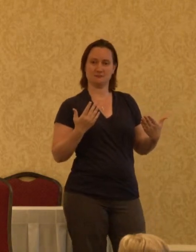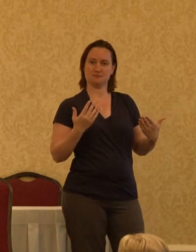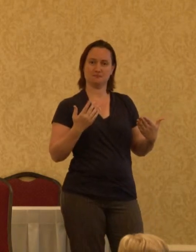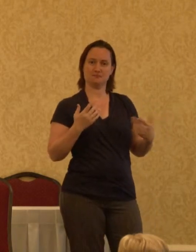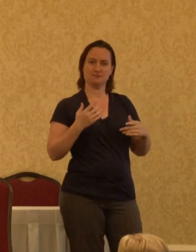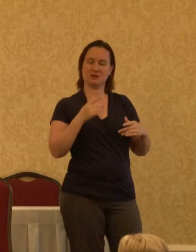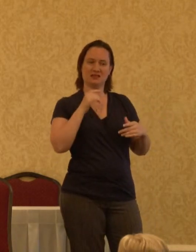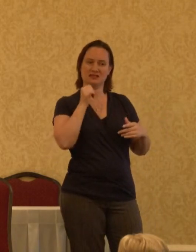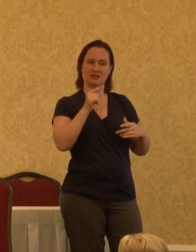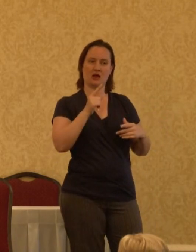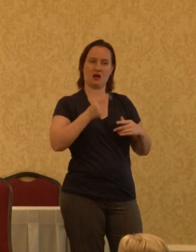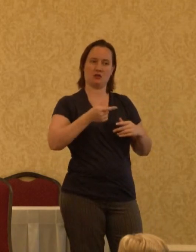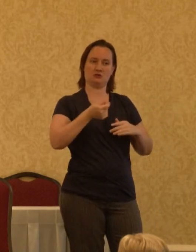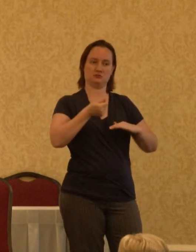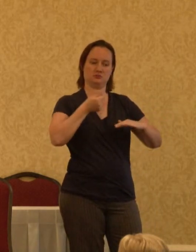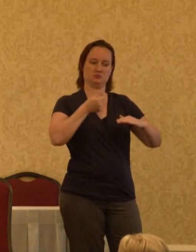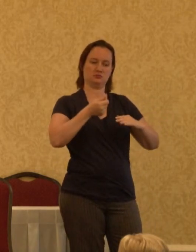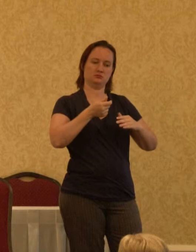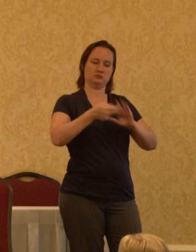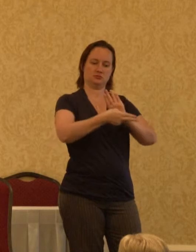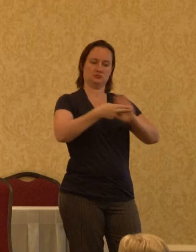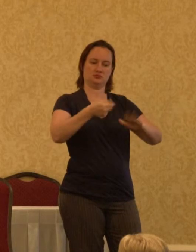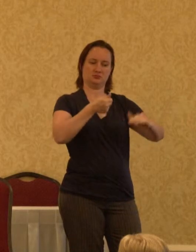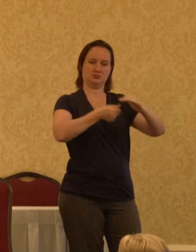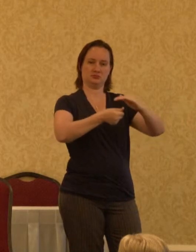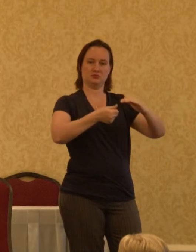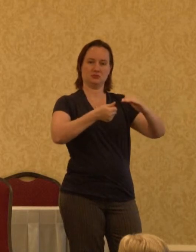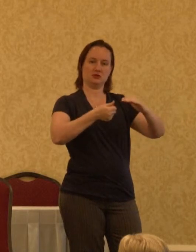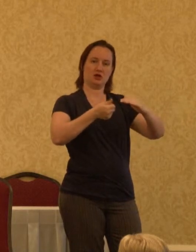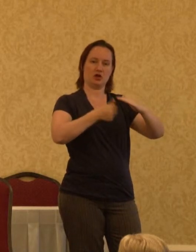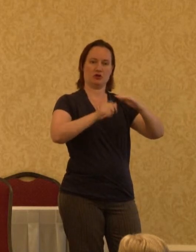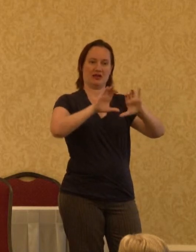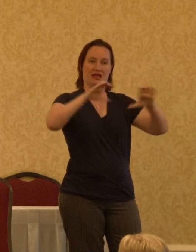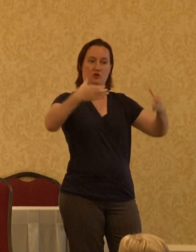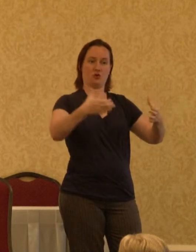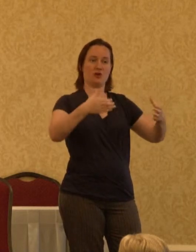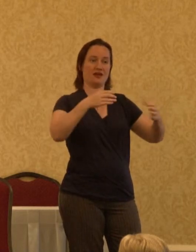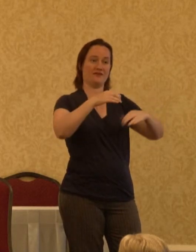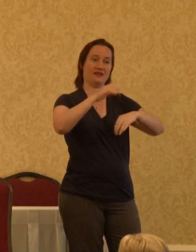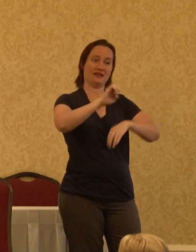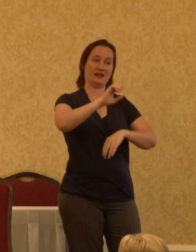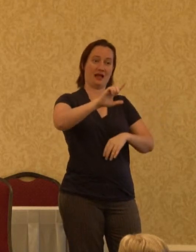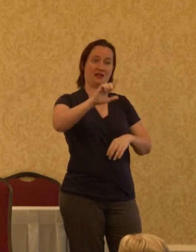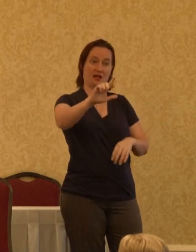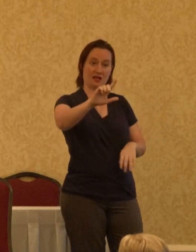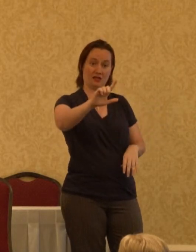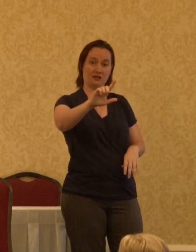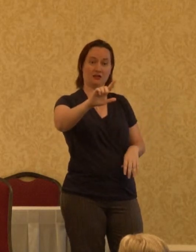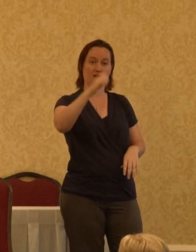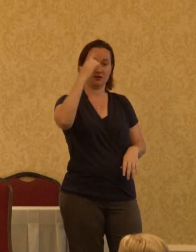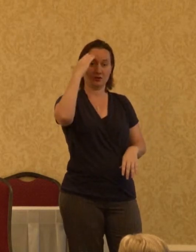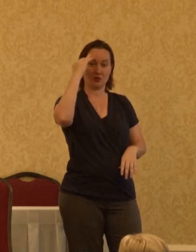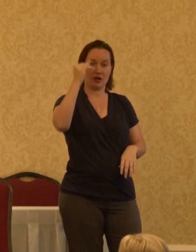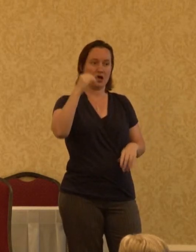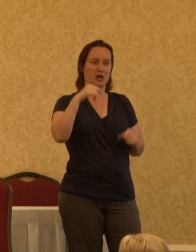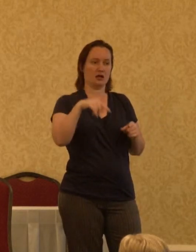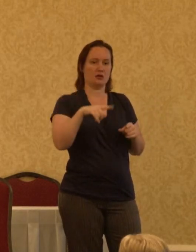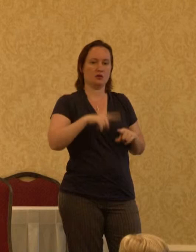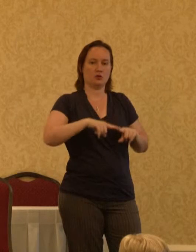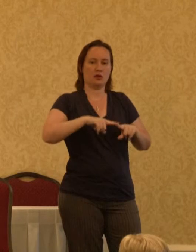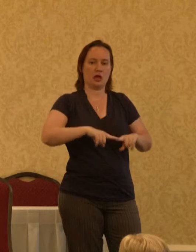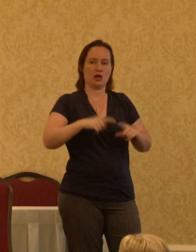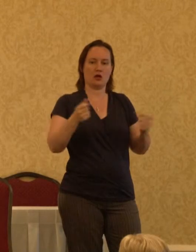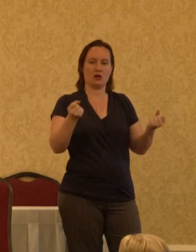cannot be categorized as English language learners simply because they rely